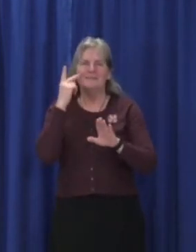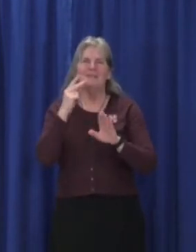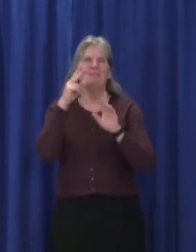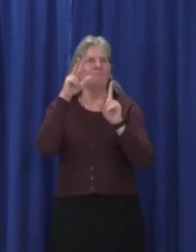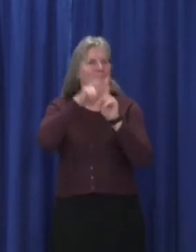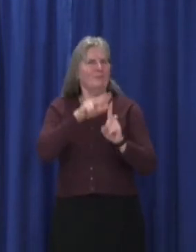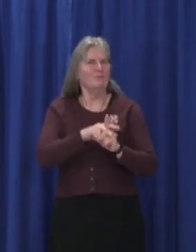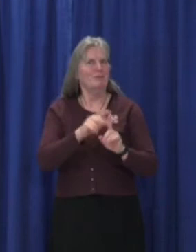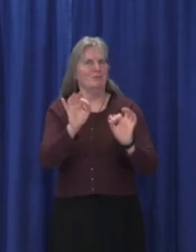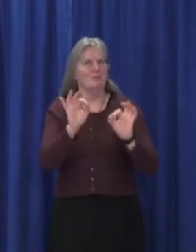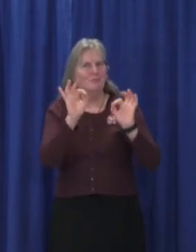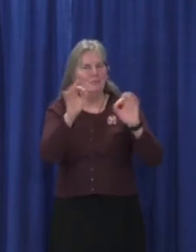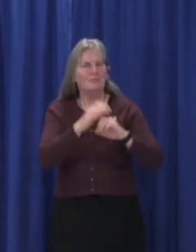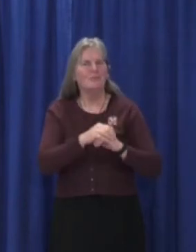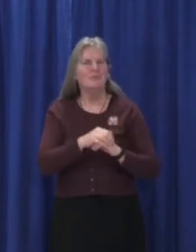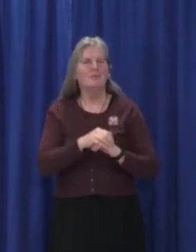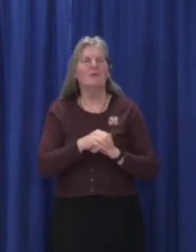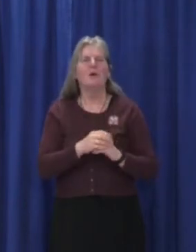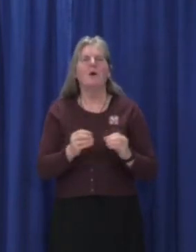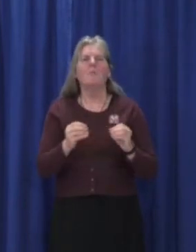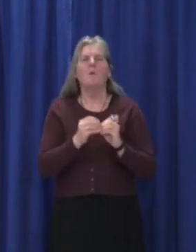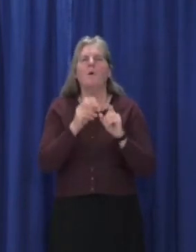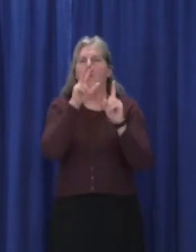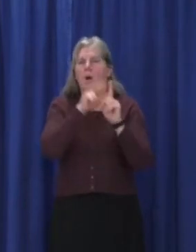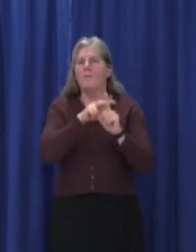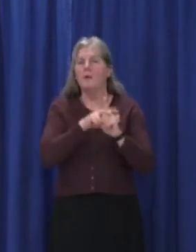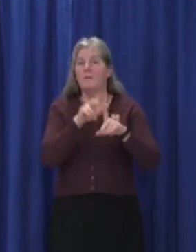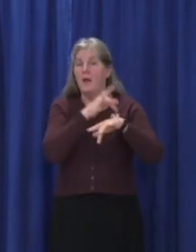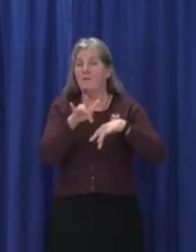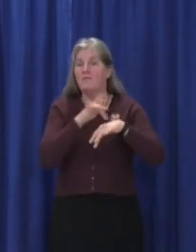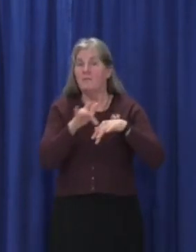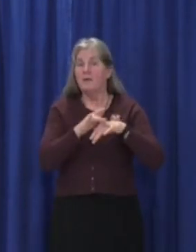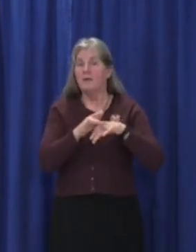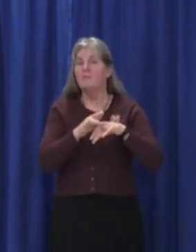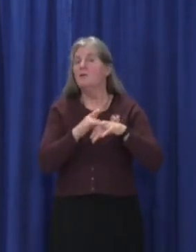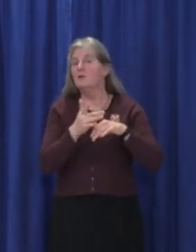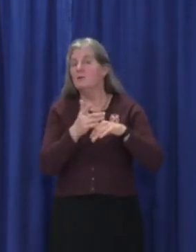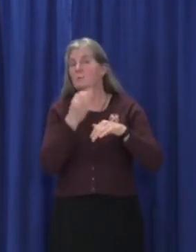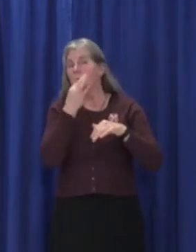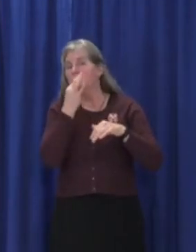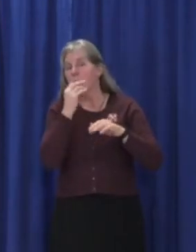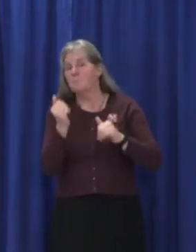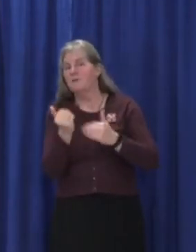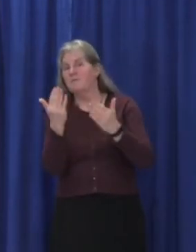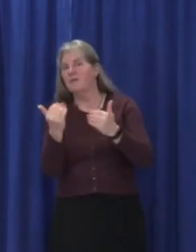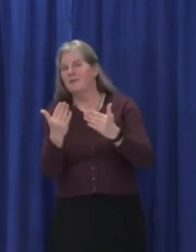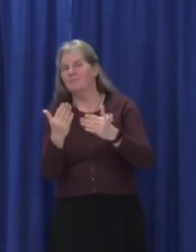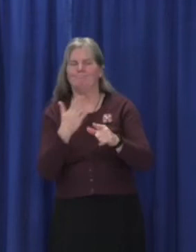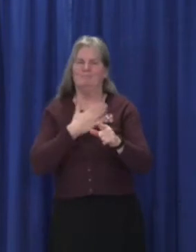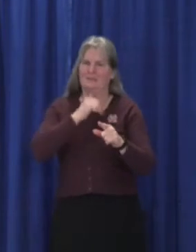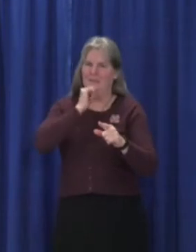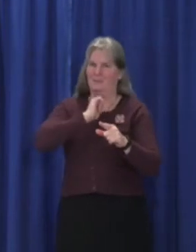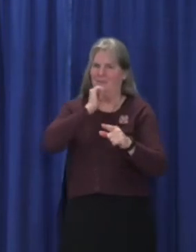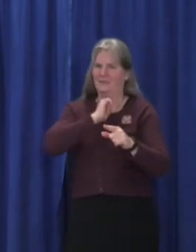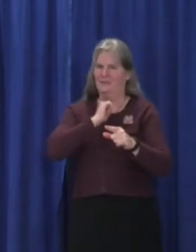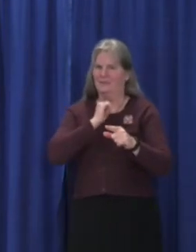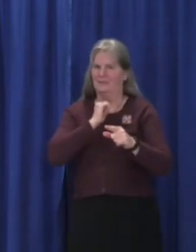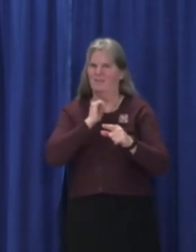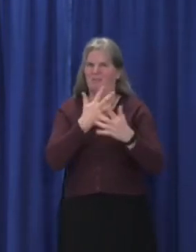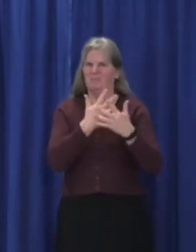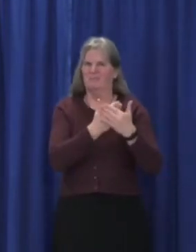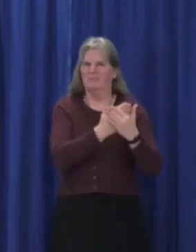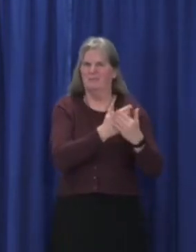well. More appointments will be coming available in the coming days and weeks. We're asking people to be patient there.